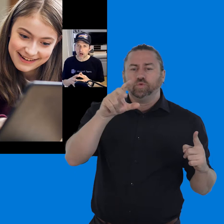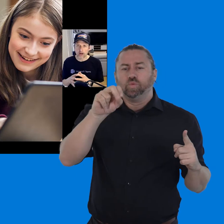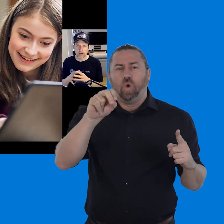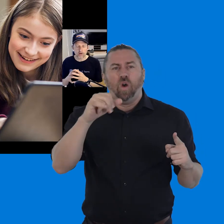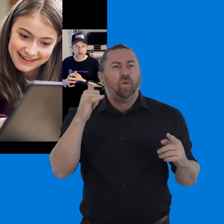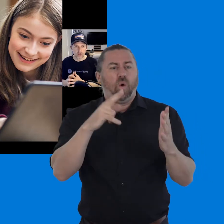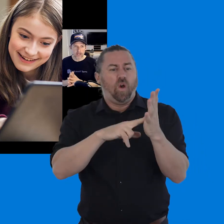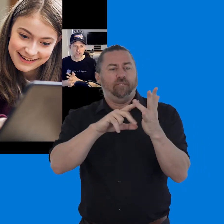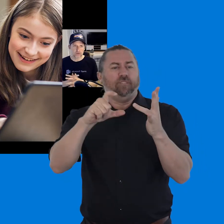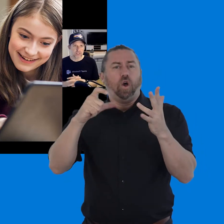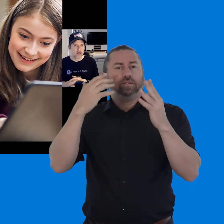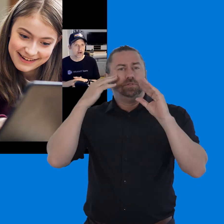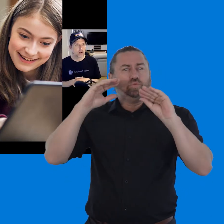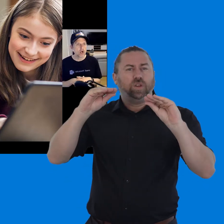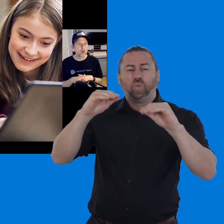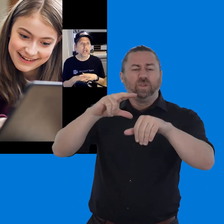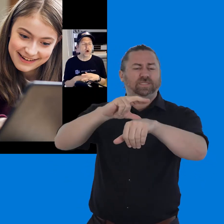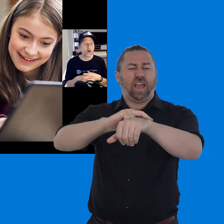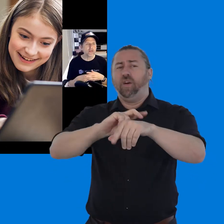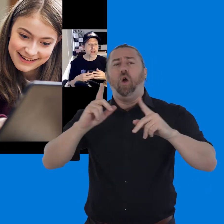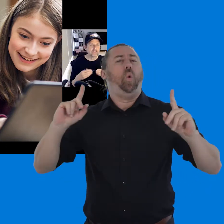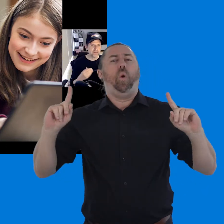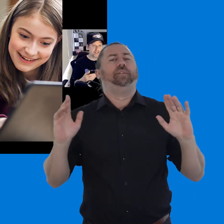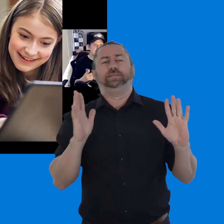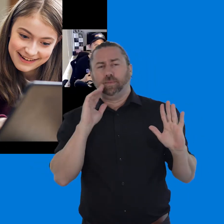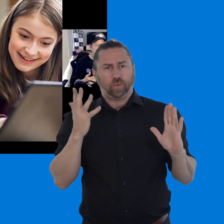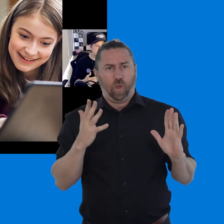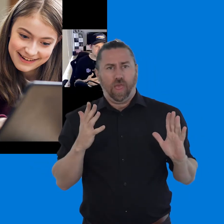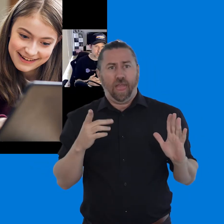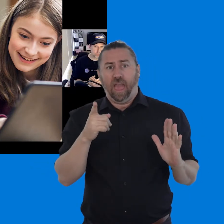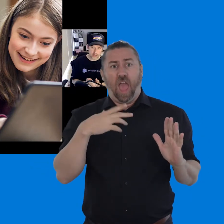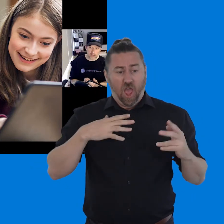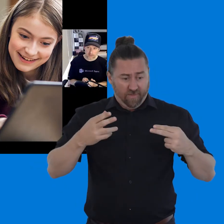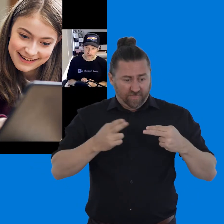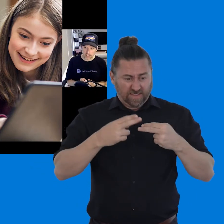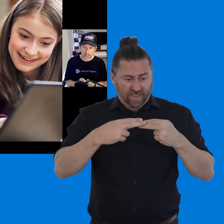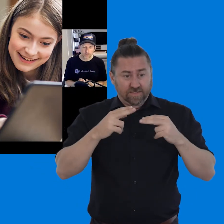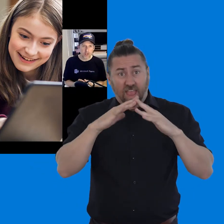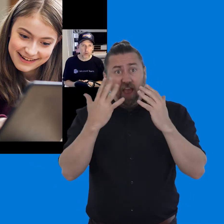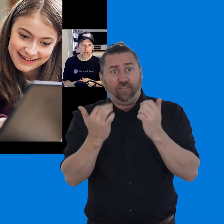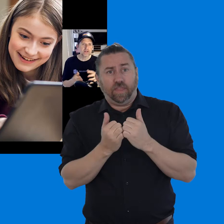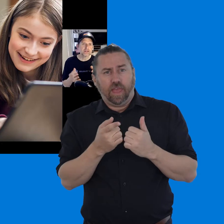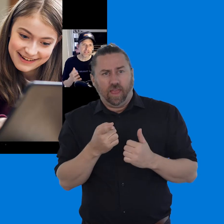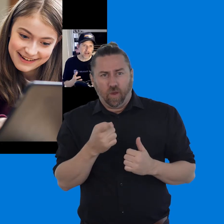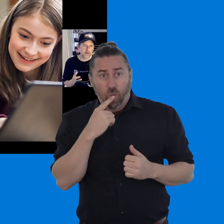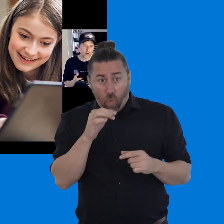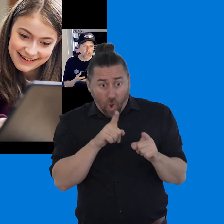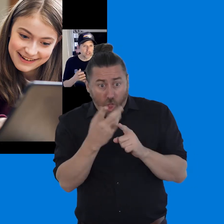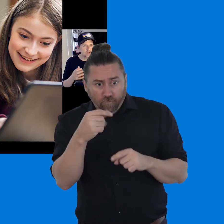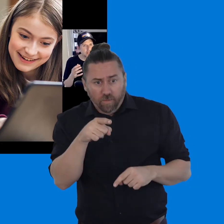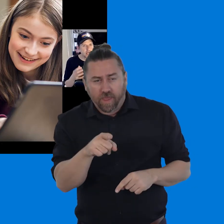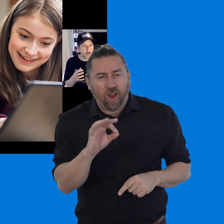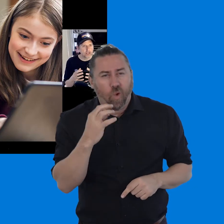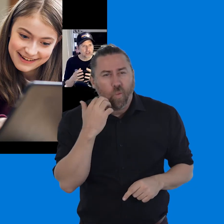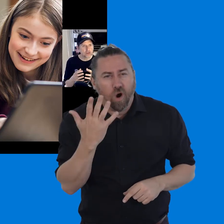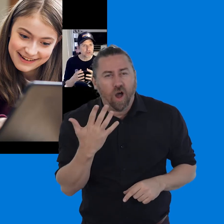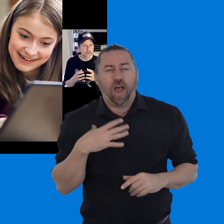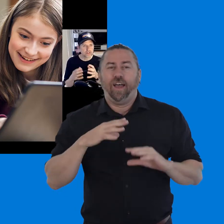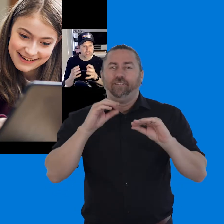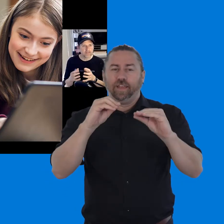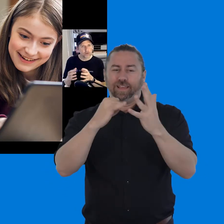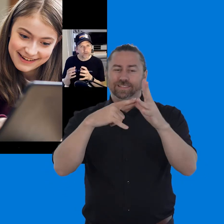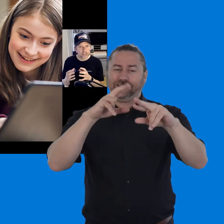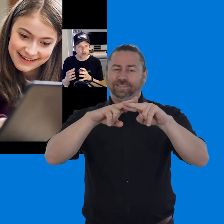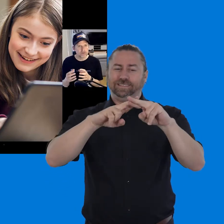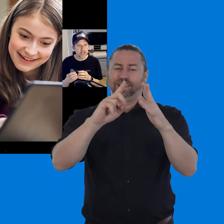we're in a higher ed or vocational scenario, we know that fixing everything is not productive, okay? We need to scaffold, and we need to encourage students